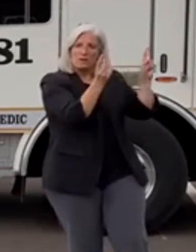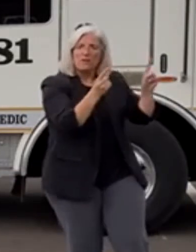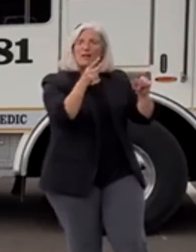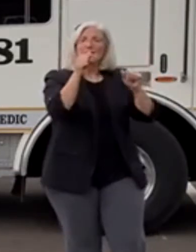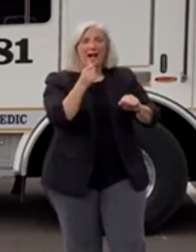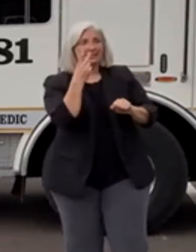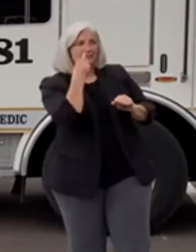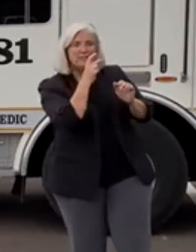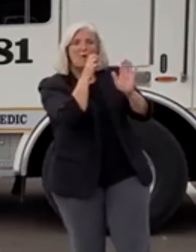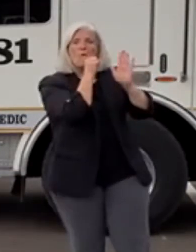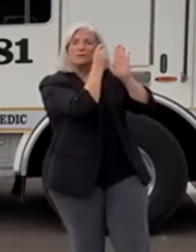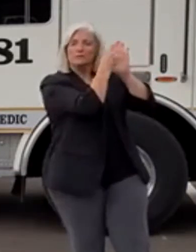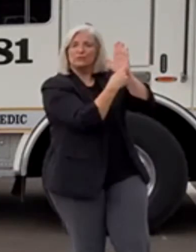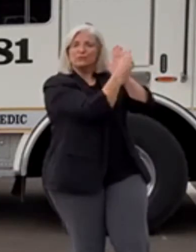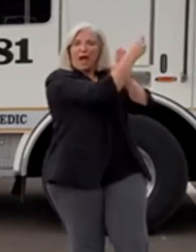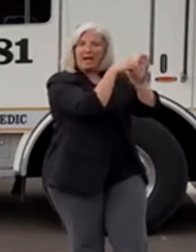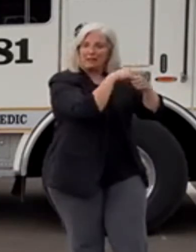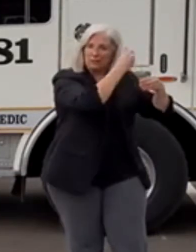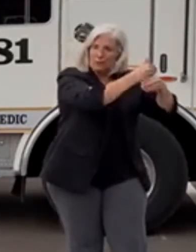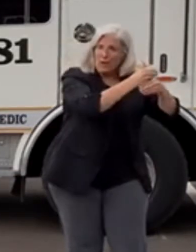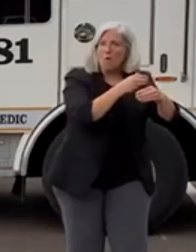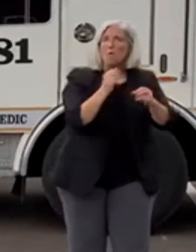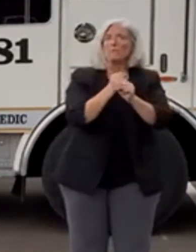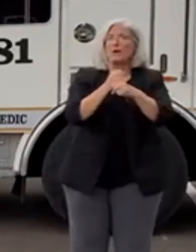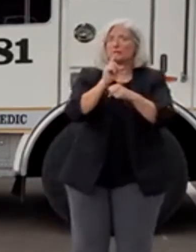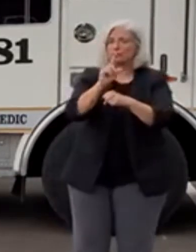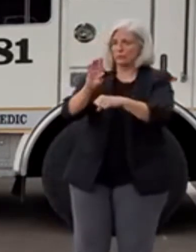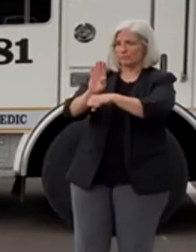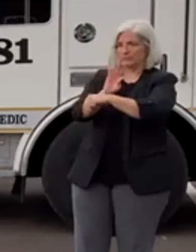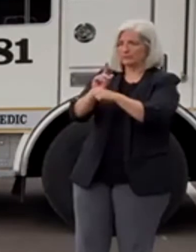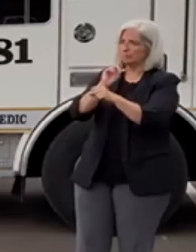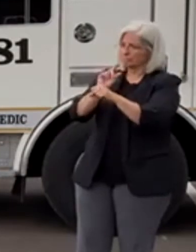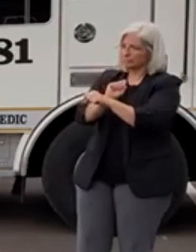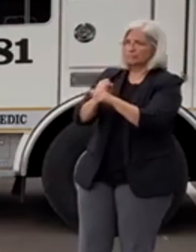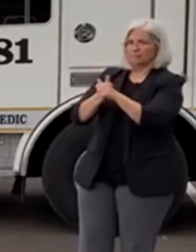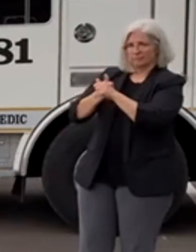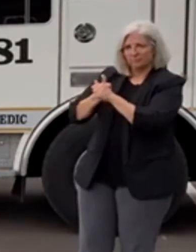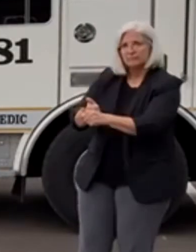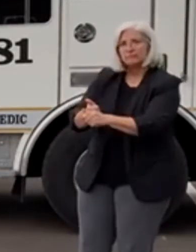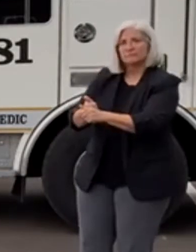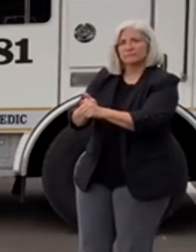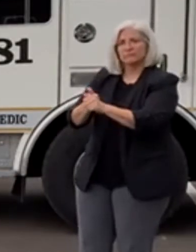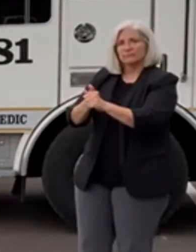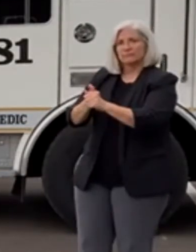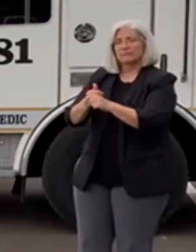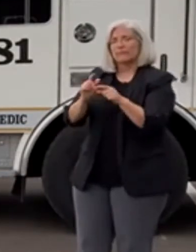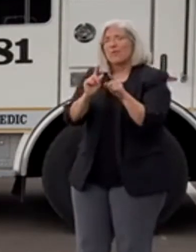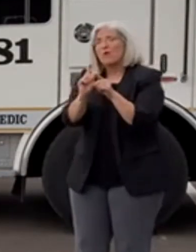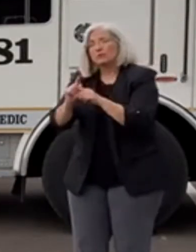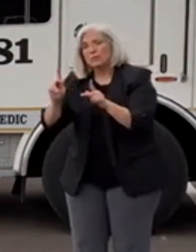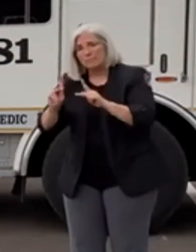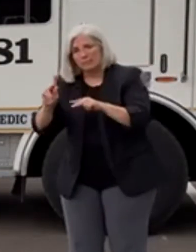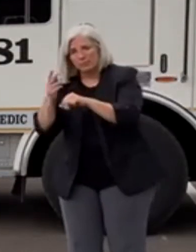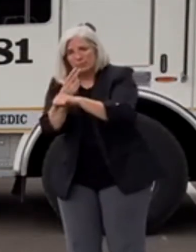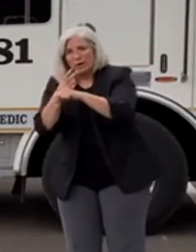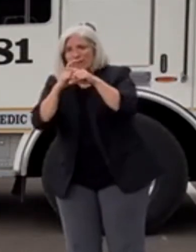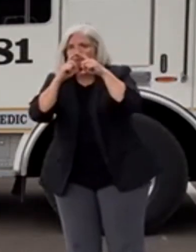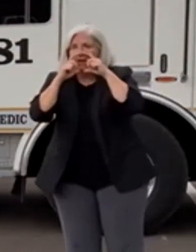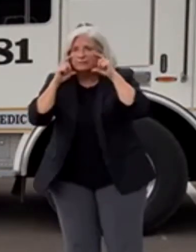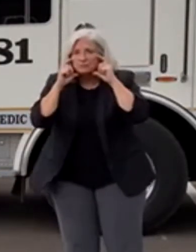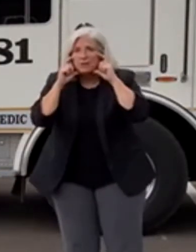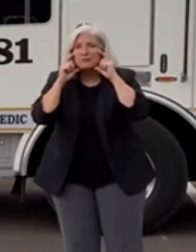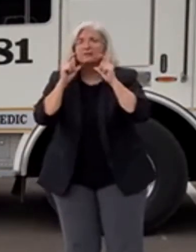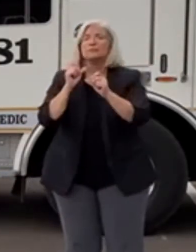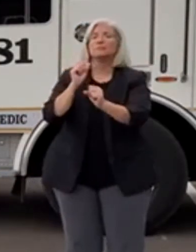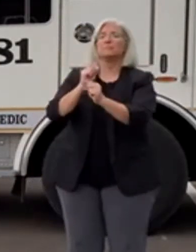business is committed to doing the right thing. We'll also be looking at face coverings and enforcing face coverings at the